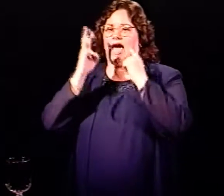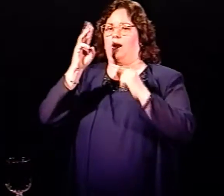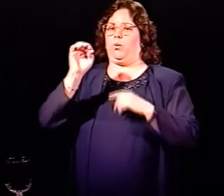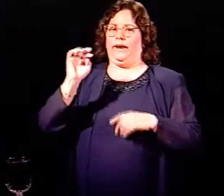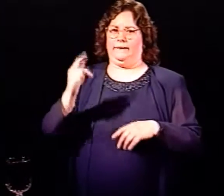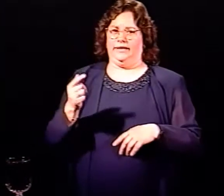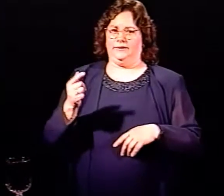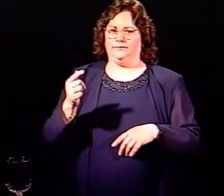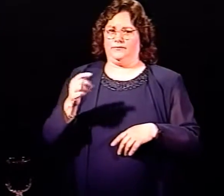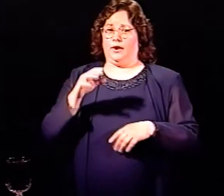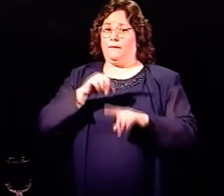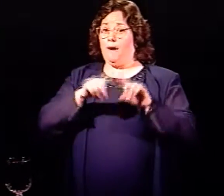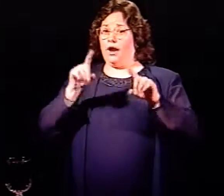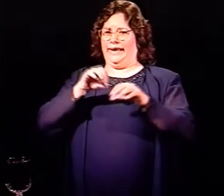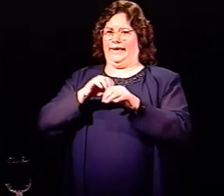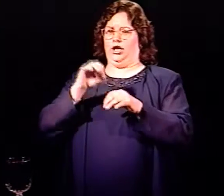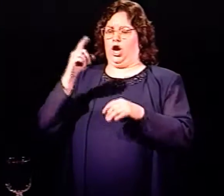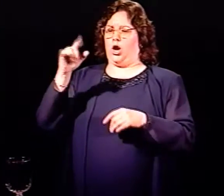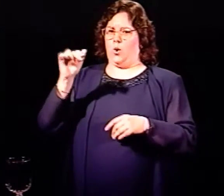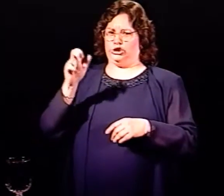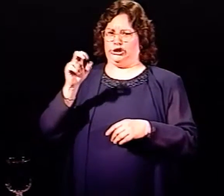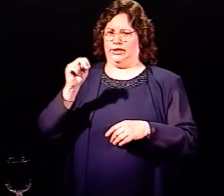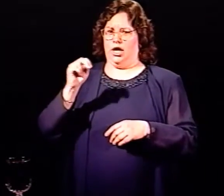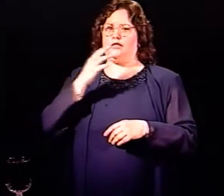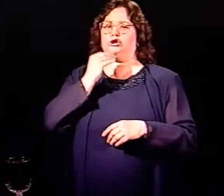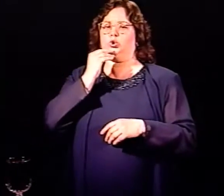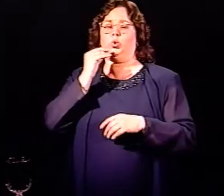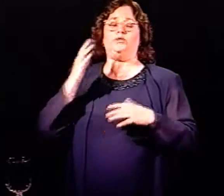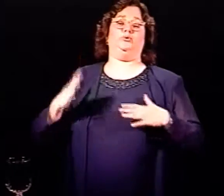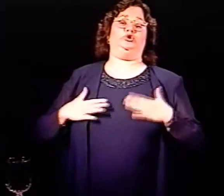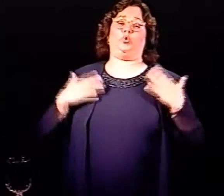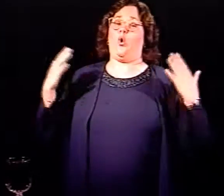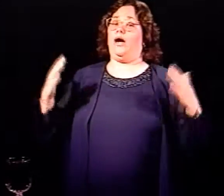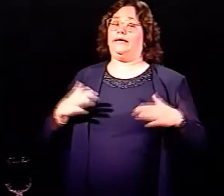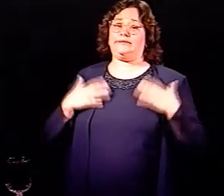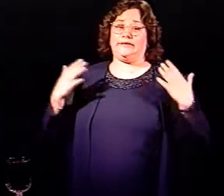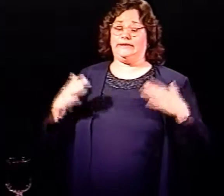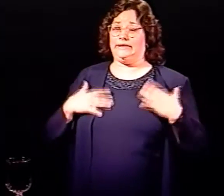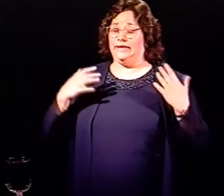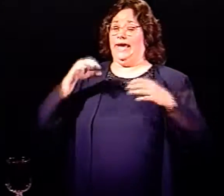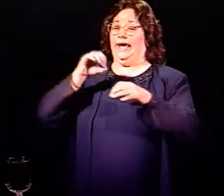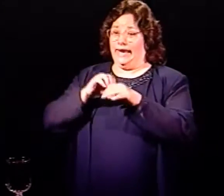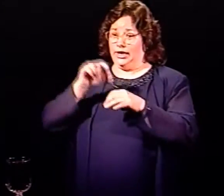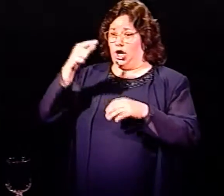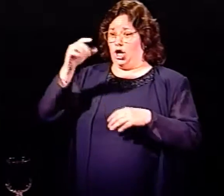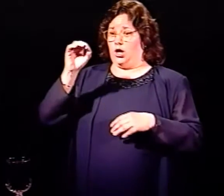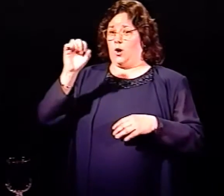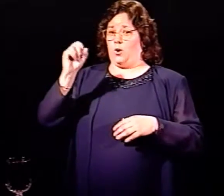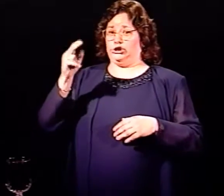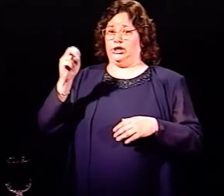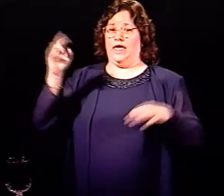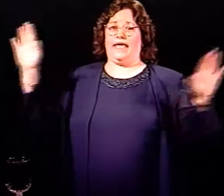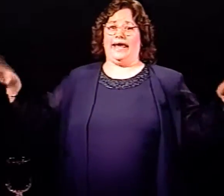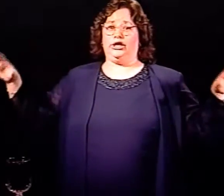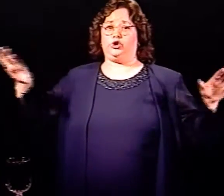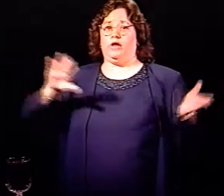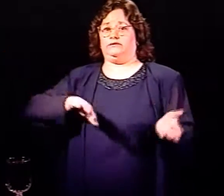weeping. But in Goshen the Jews rejoiced. In Goshen the angel of death passed